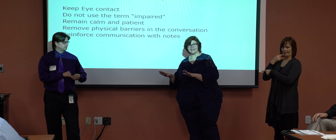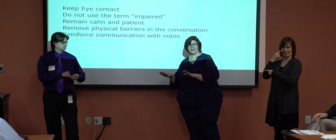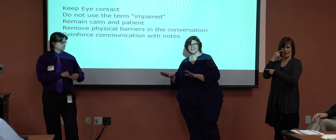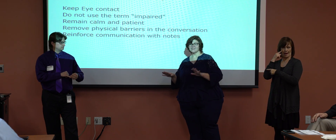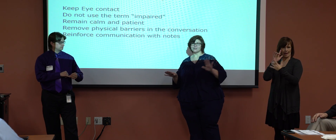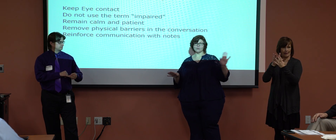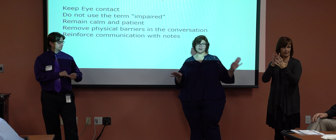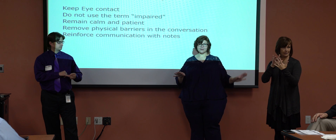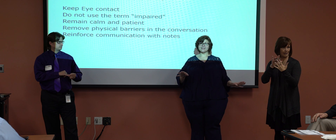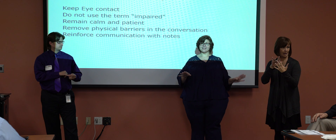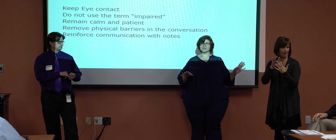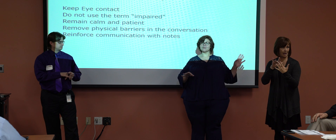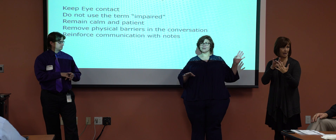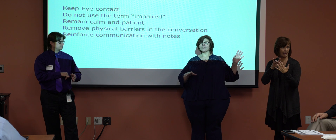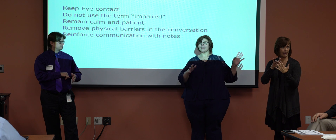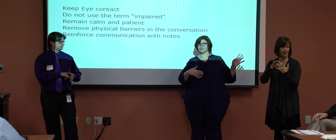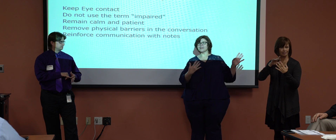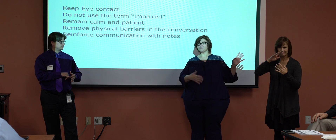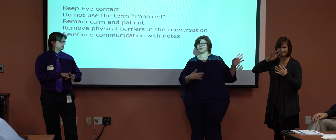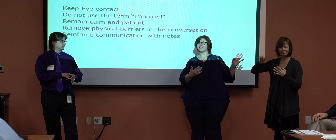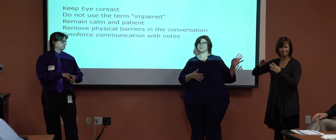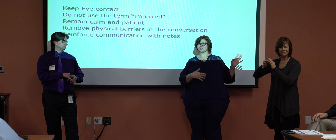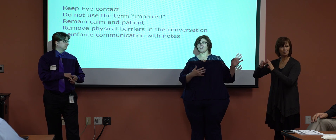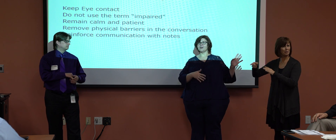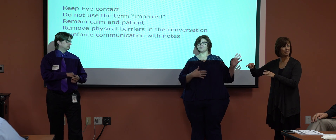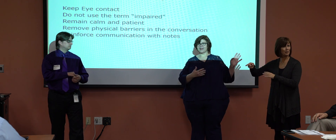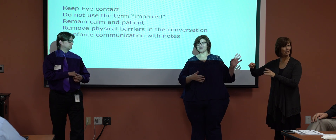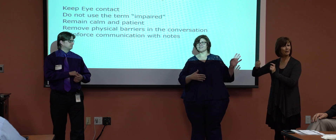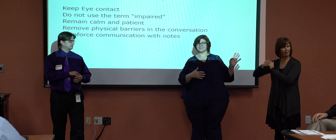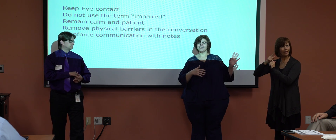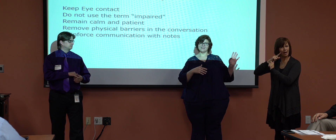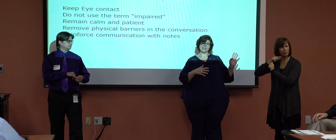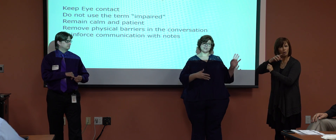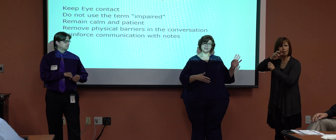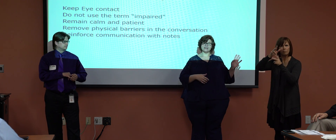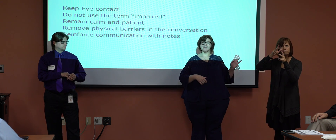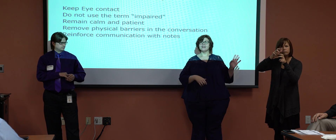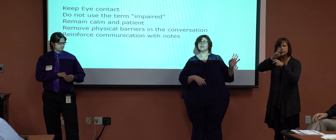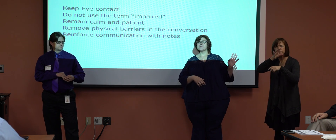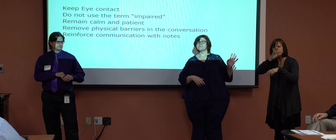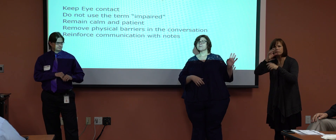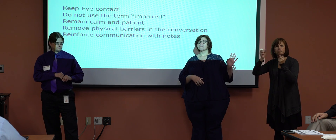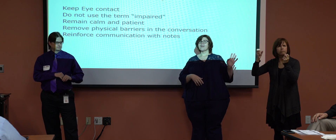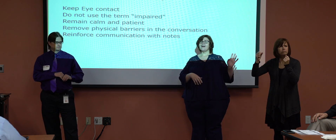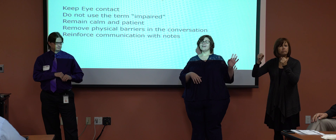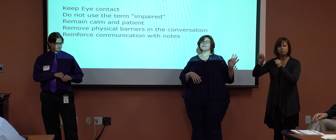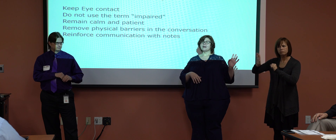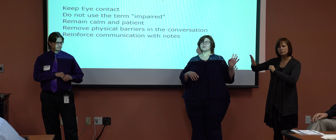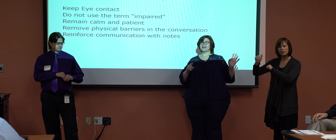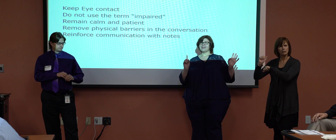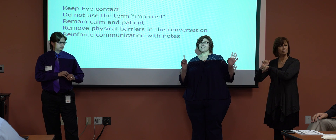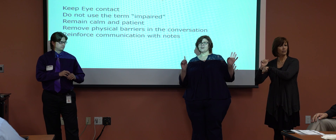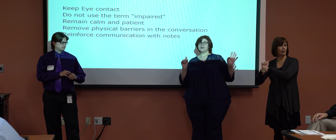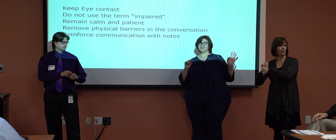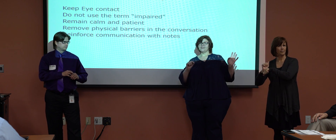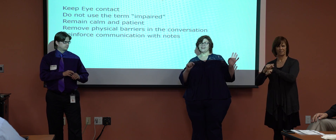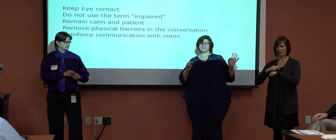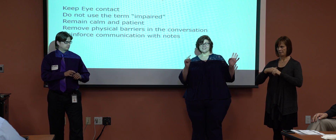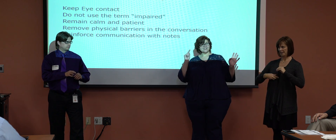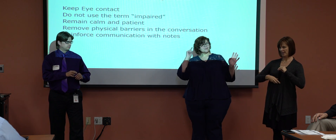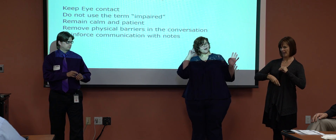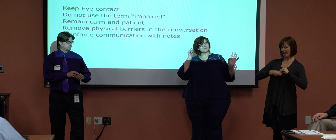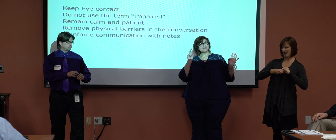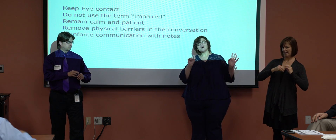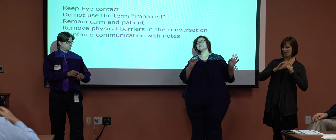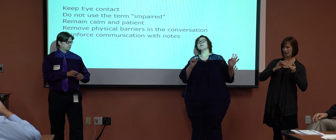with the client. Don't worry about the interpreter. They will keep doing their job as they should. I'm going to add a comment on